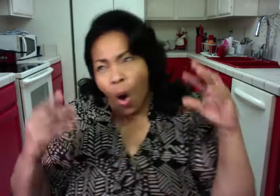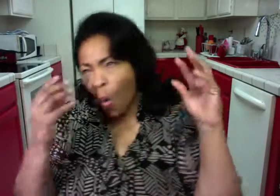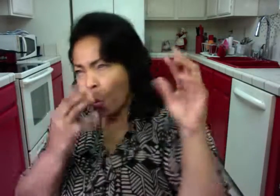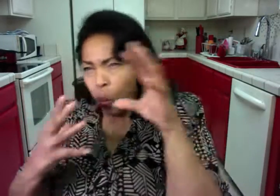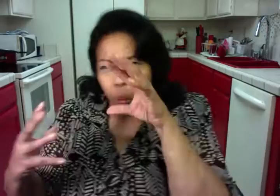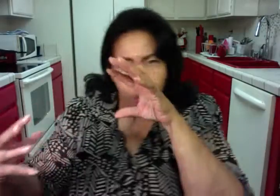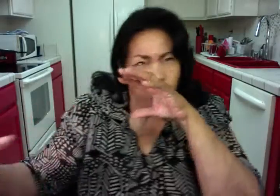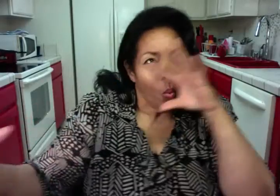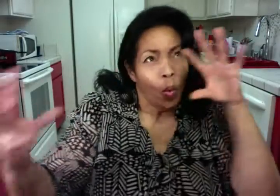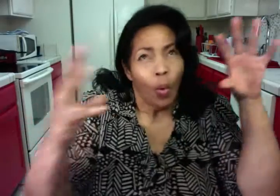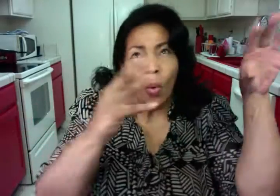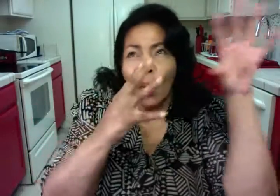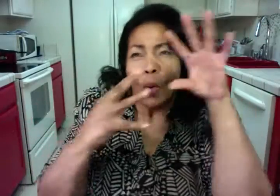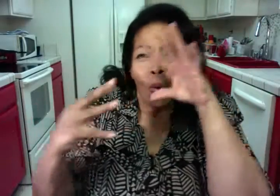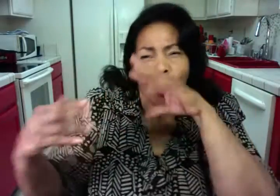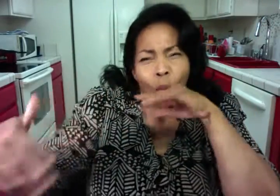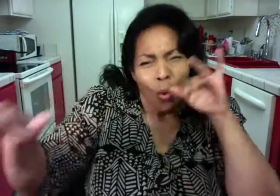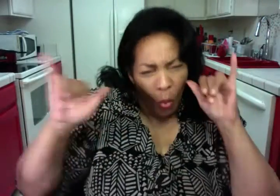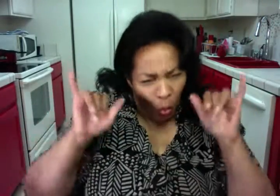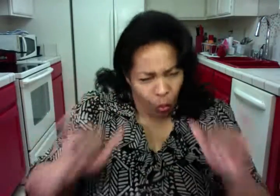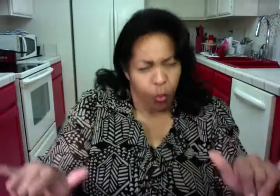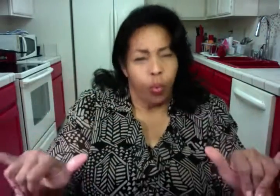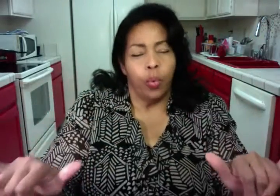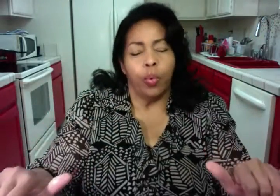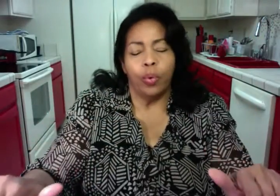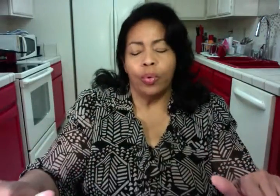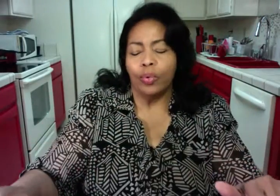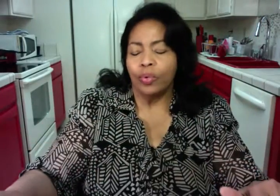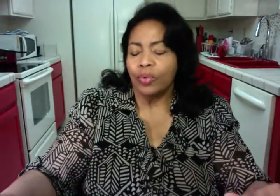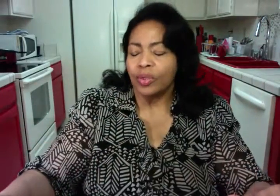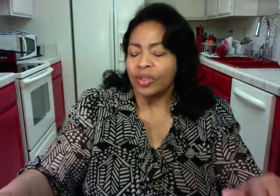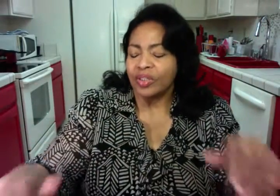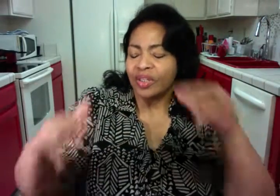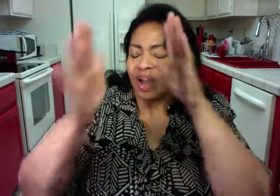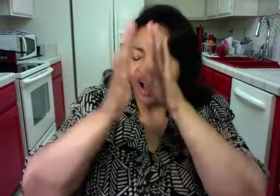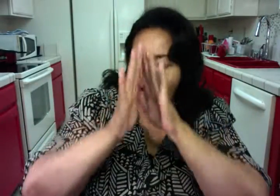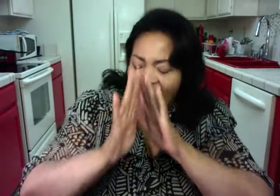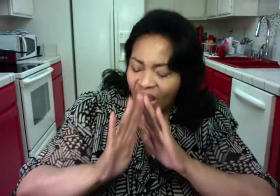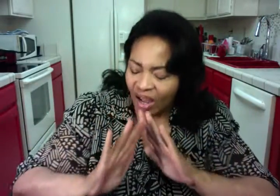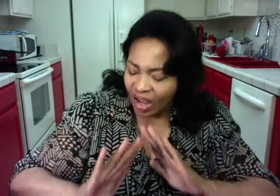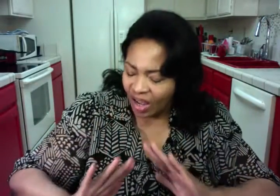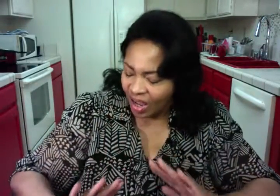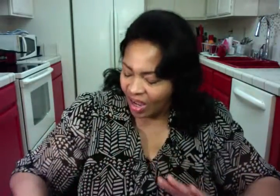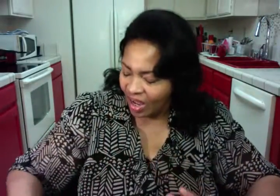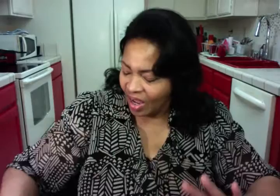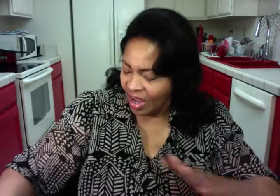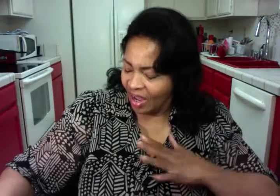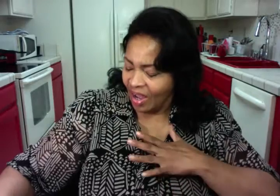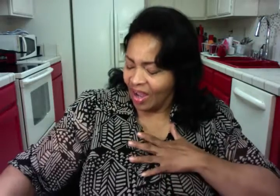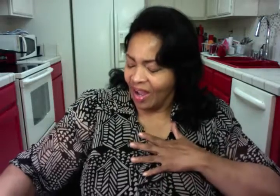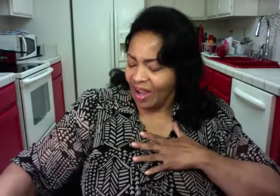clouds. This name speaks calm unto my